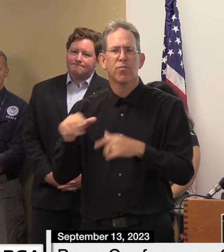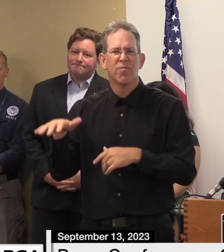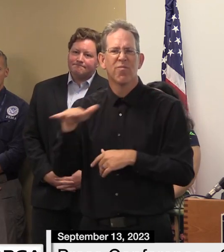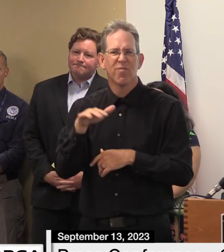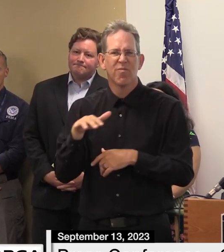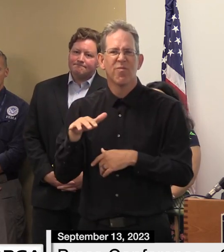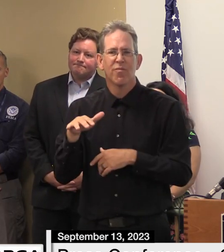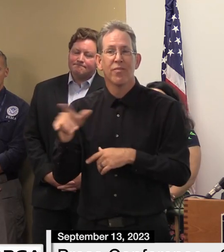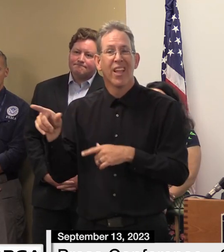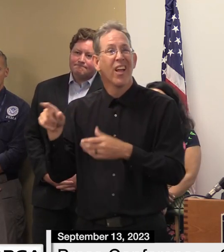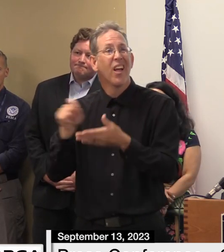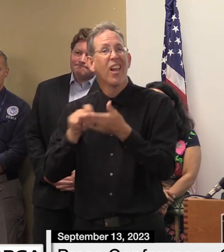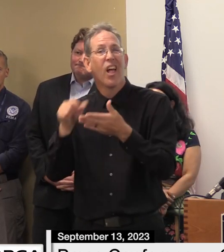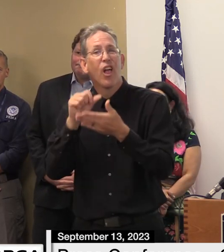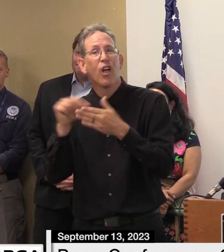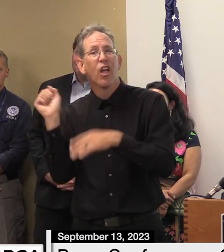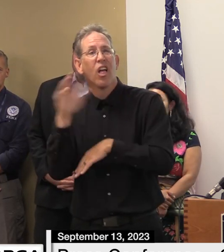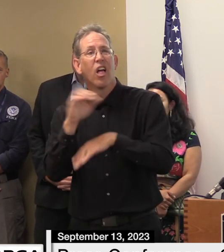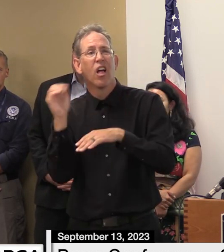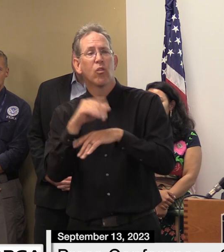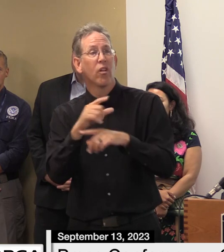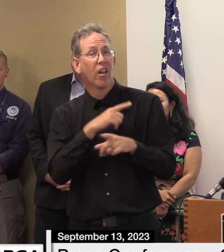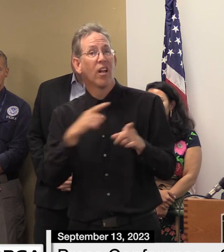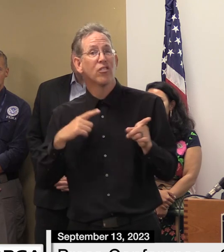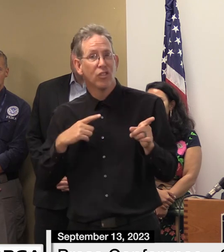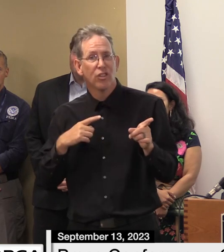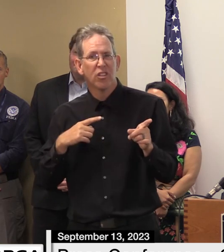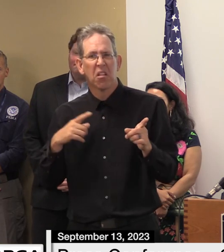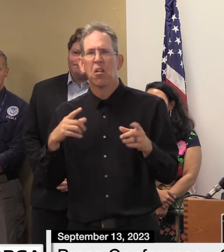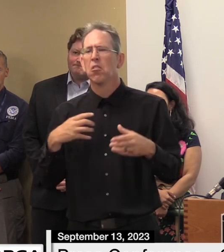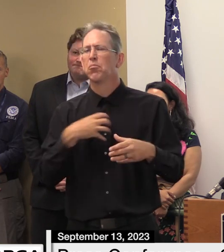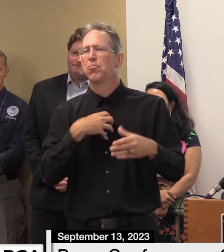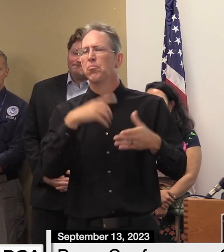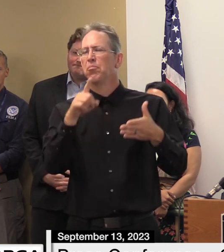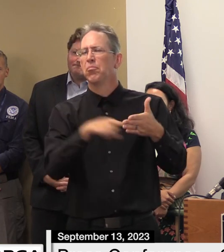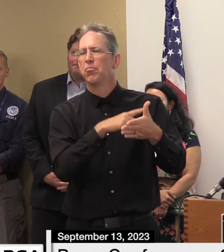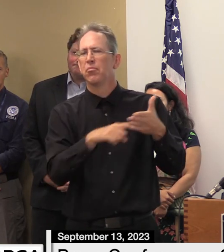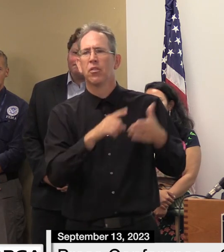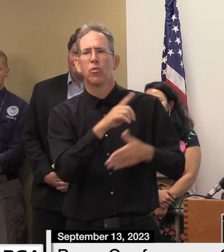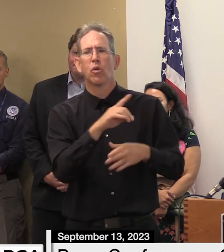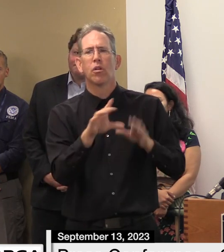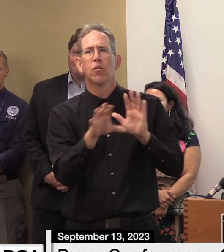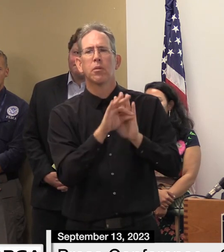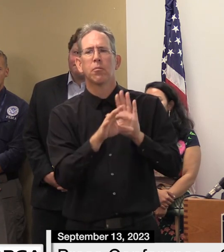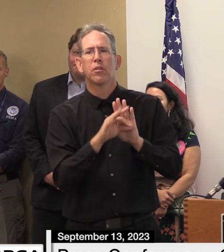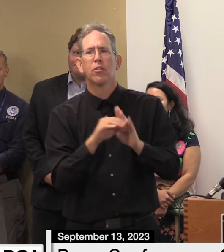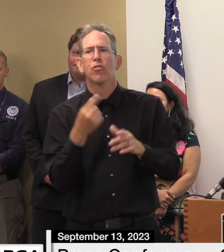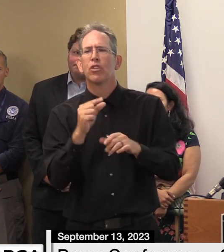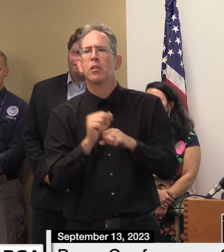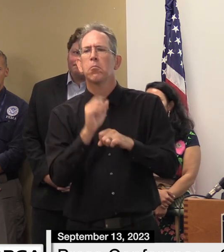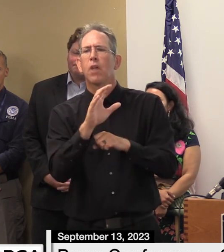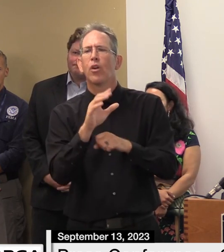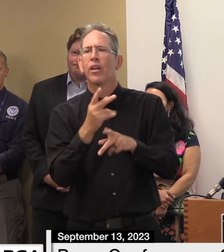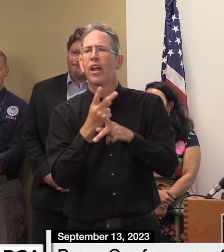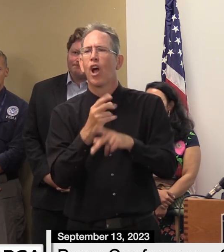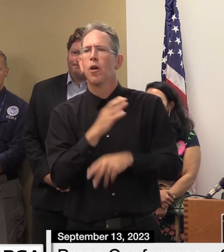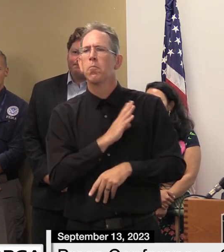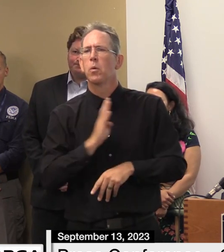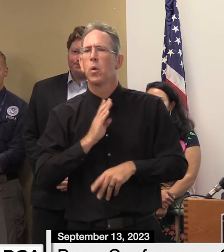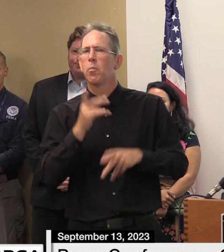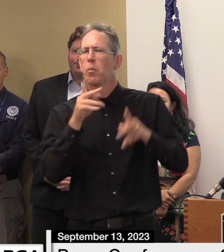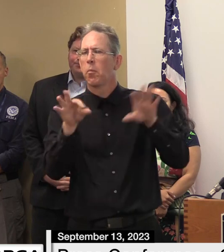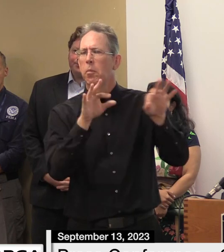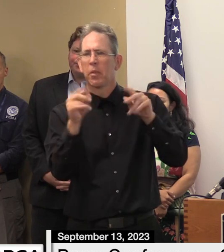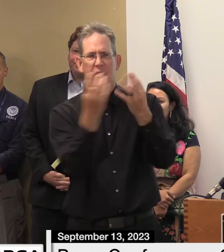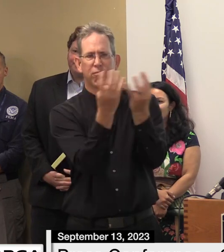to legislators, highly critical of your appointees to the Green Mountain Care Board. How do you respond